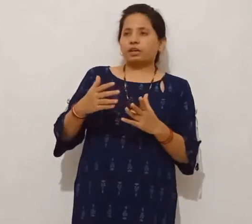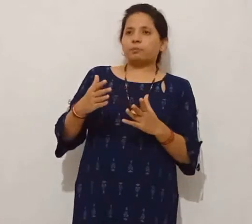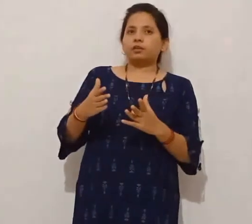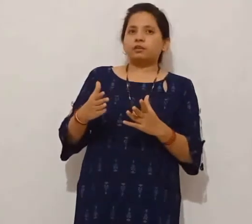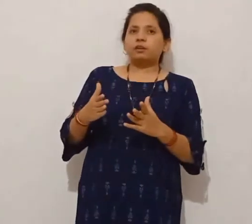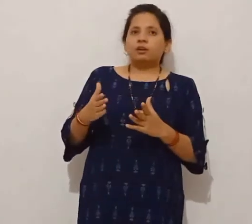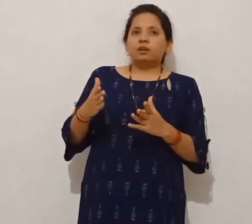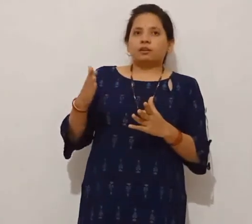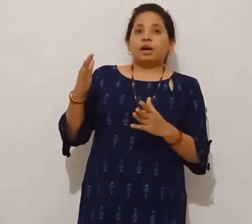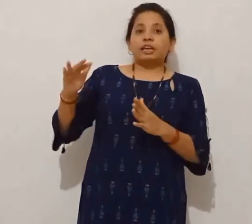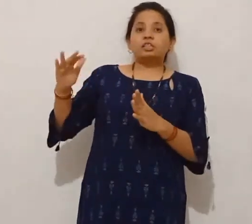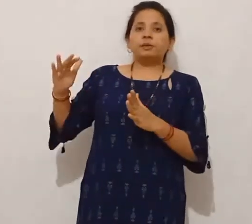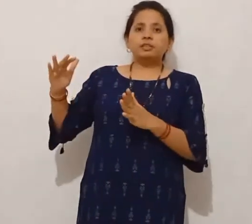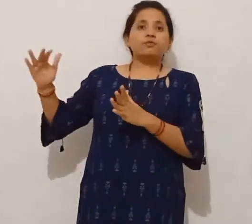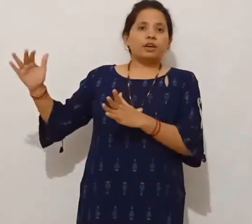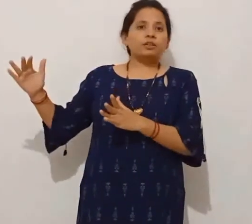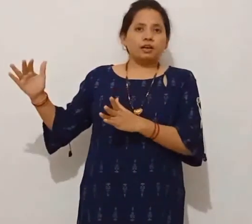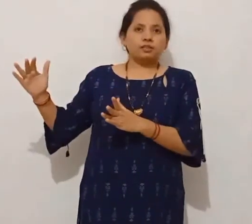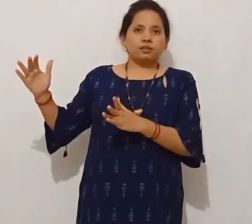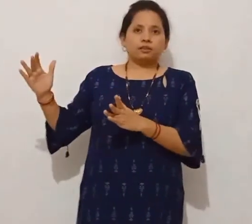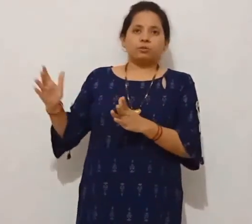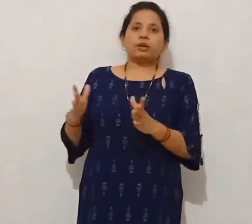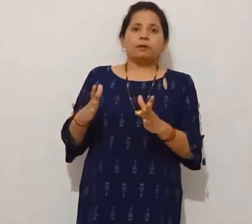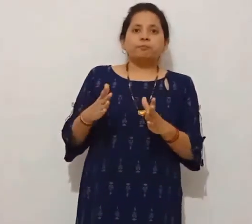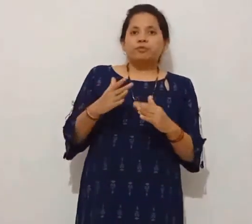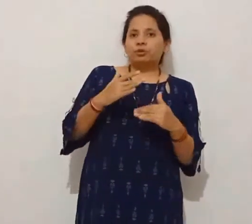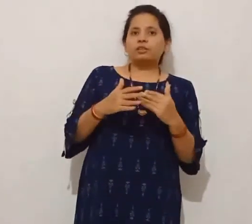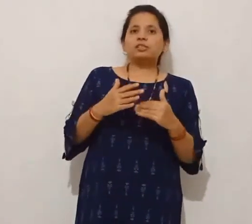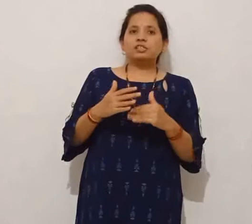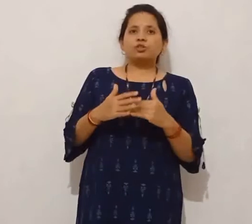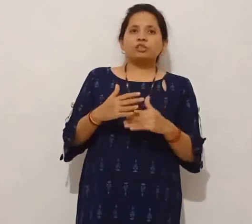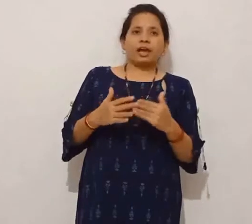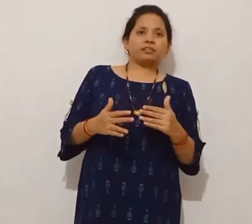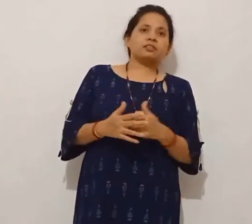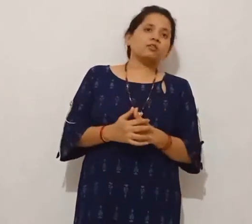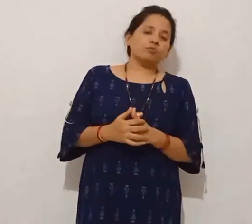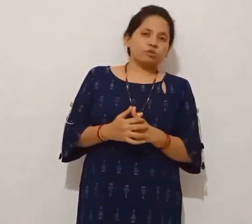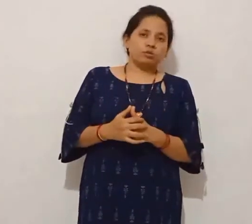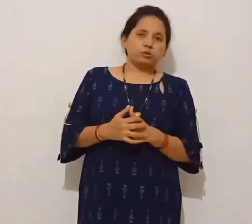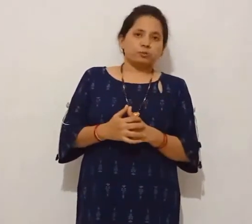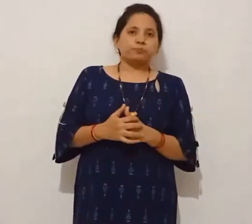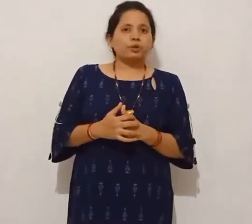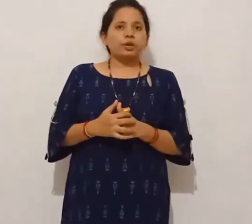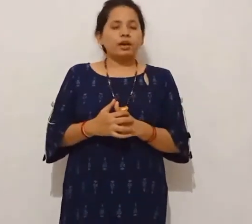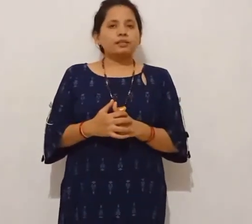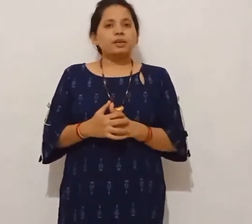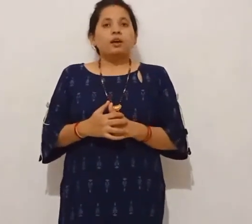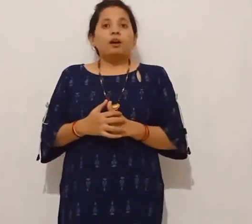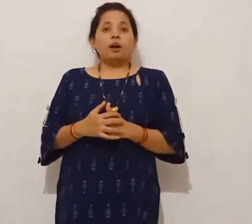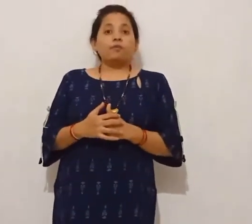available in arrangement is very nice there. Okay, so it is easy to selecting the goods also. Okay guys, one